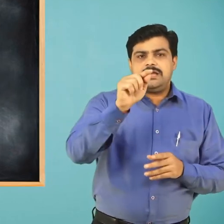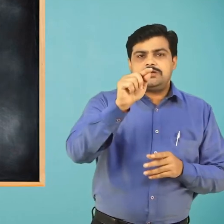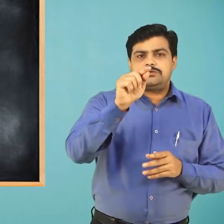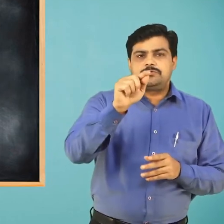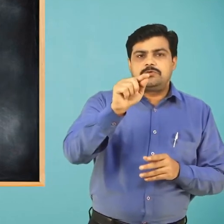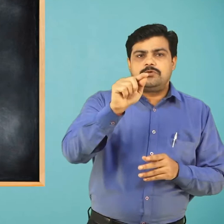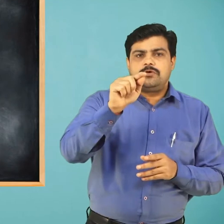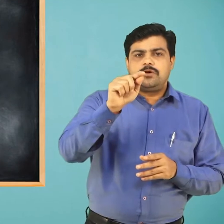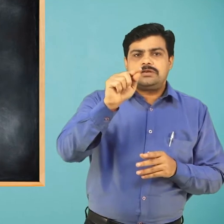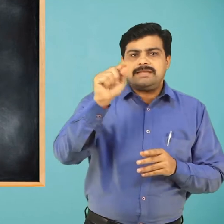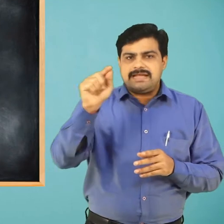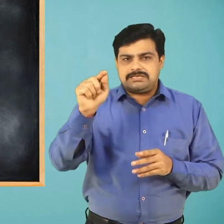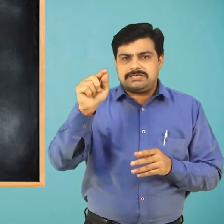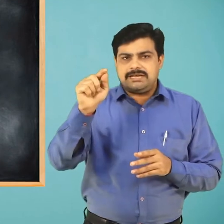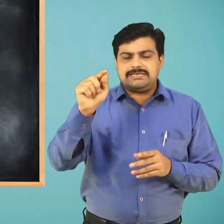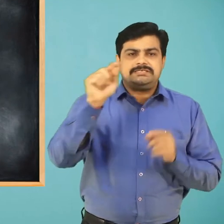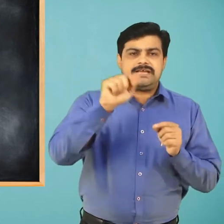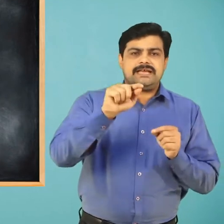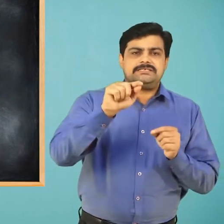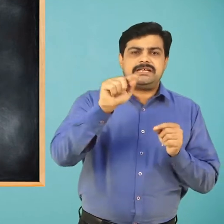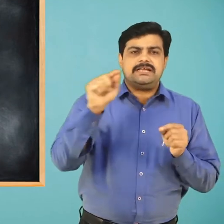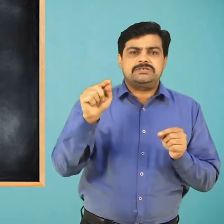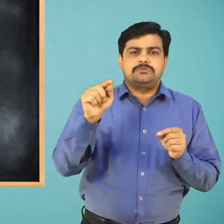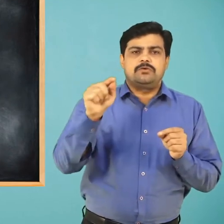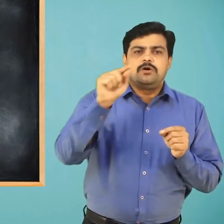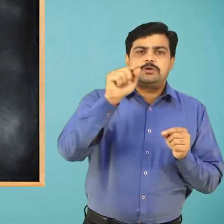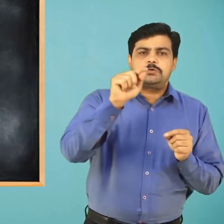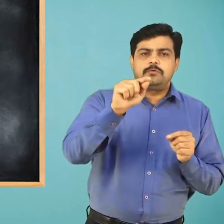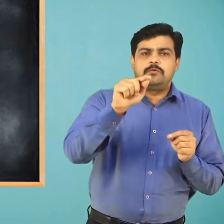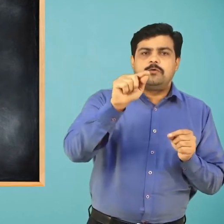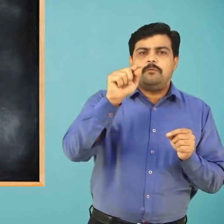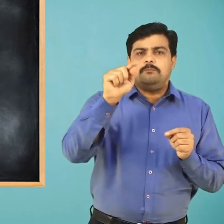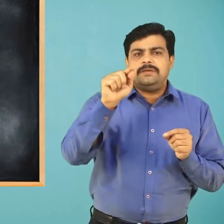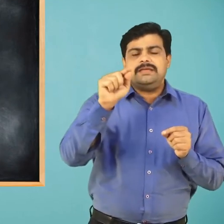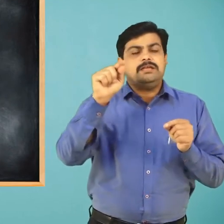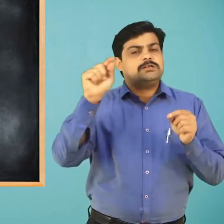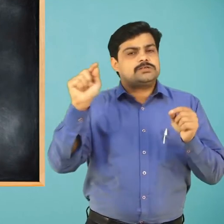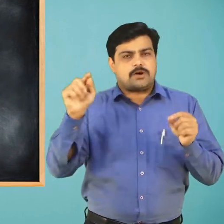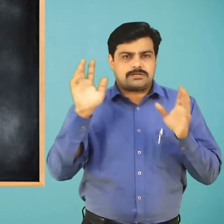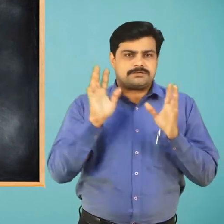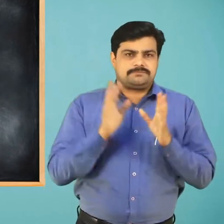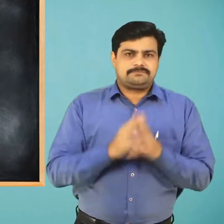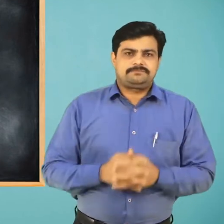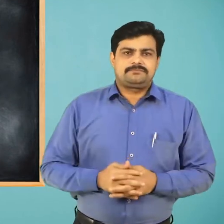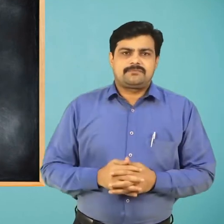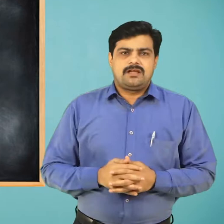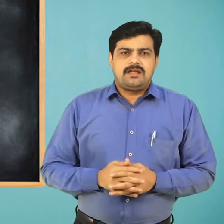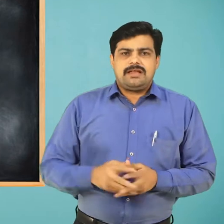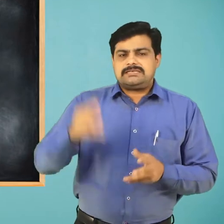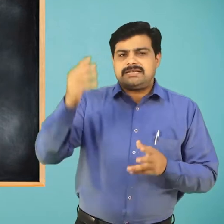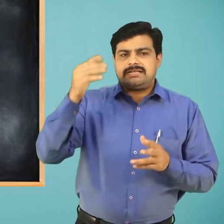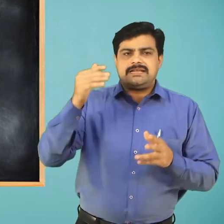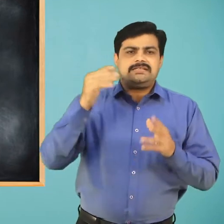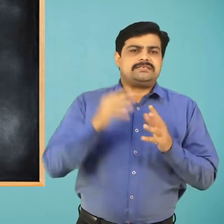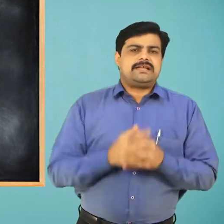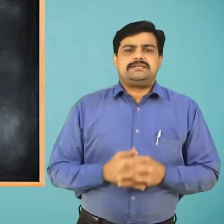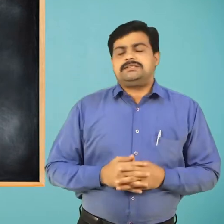see, to teach is changed into to be taught. Let's take another